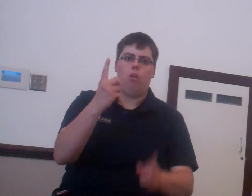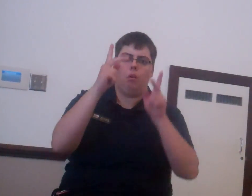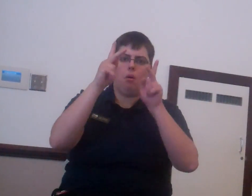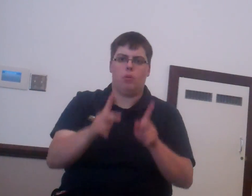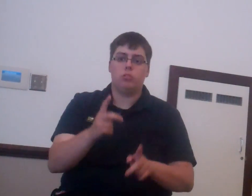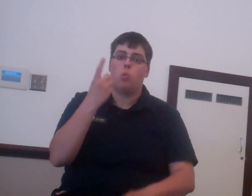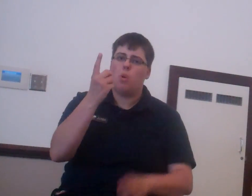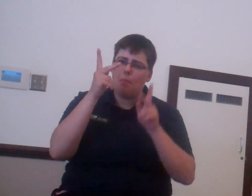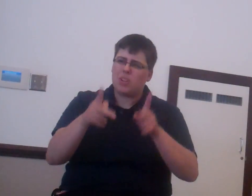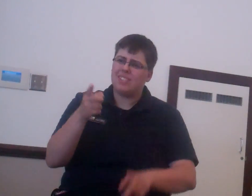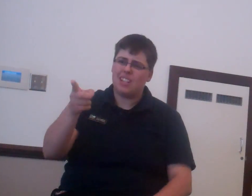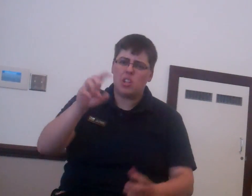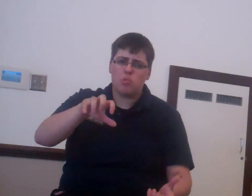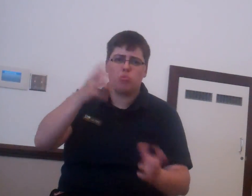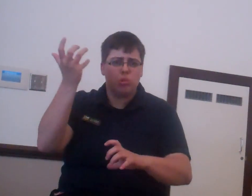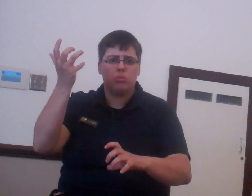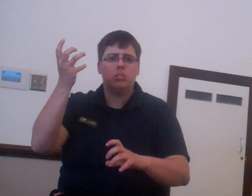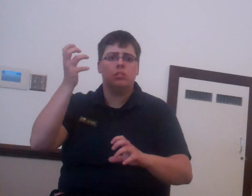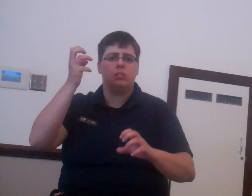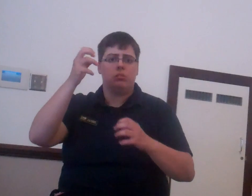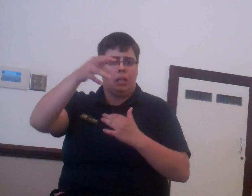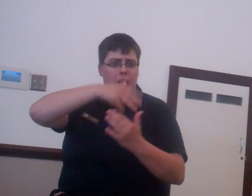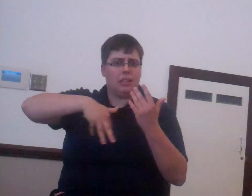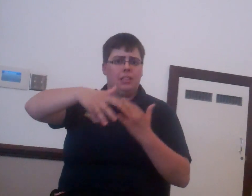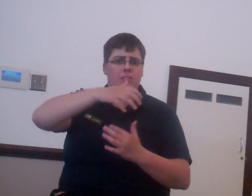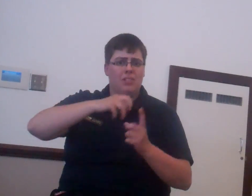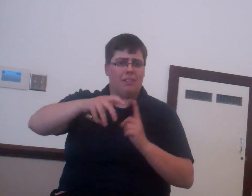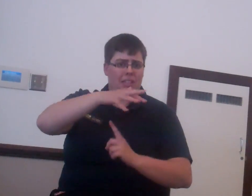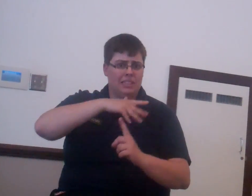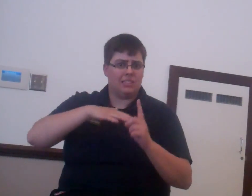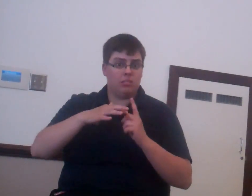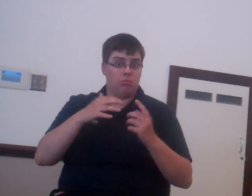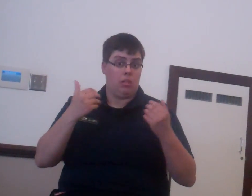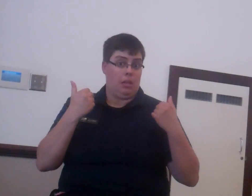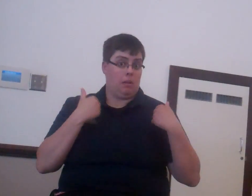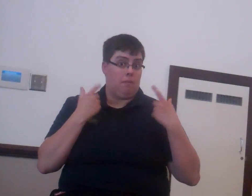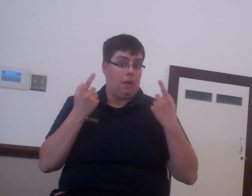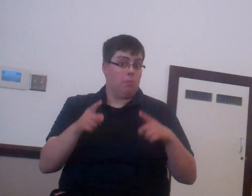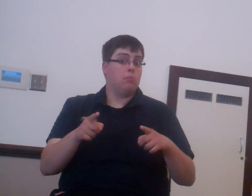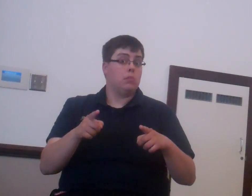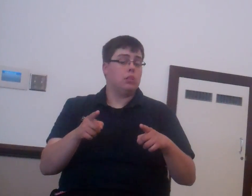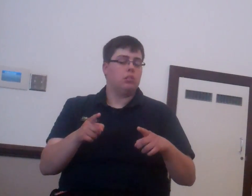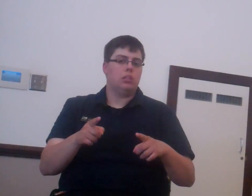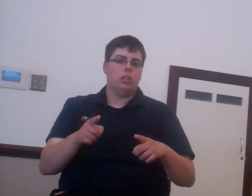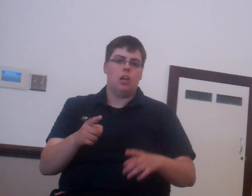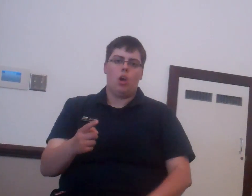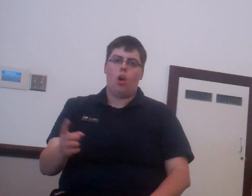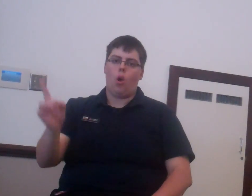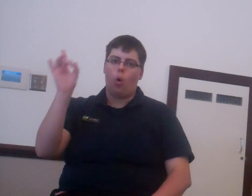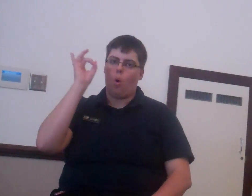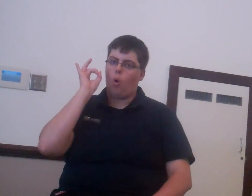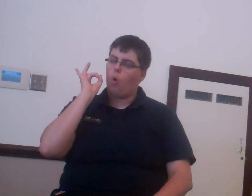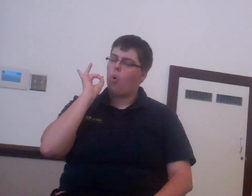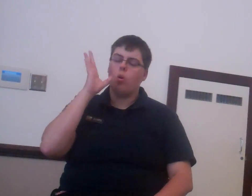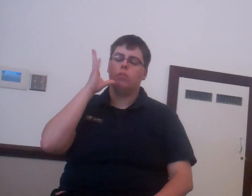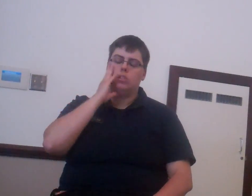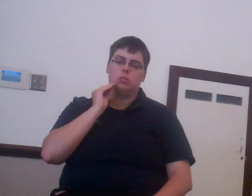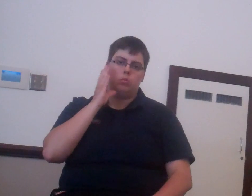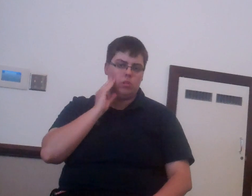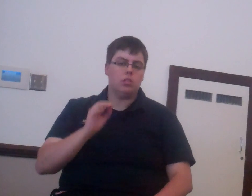unhappy and almost makes you dread going to work? Have you ever had that happen? Yeah, it sucks, right? 2 hands. It's not